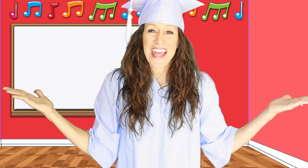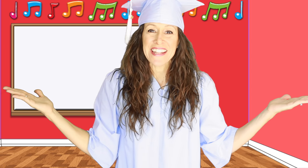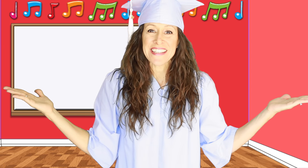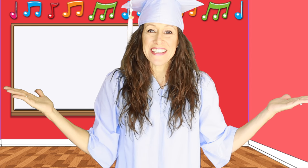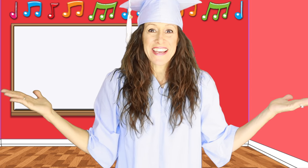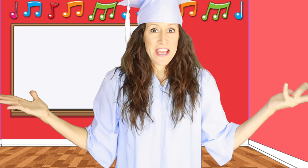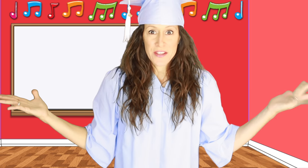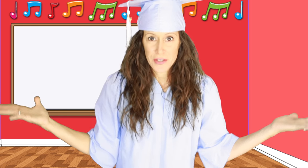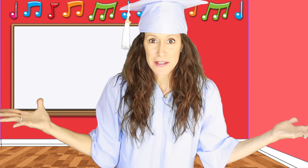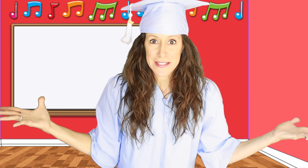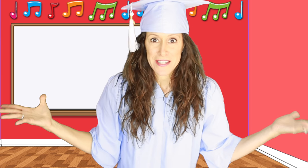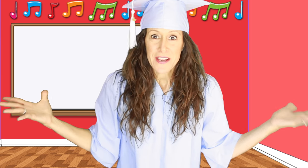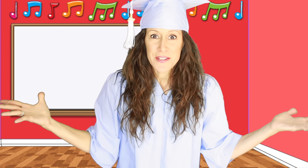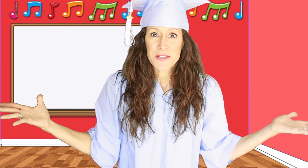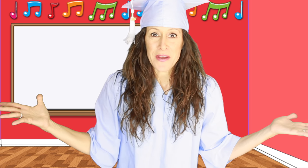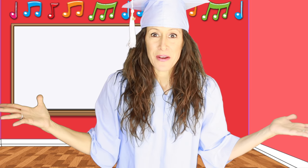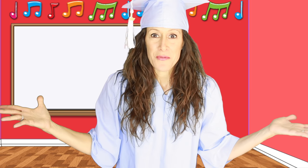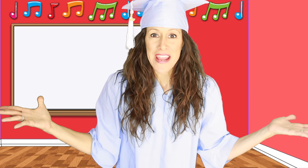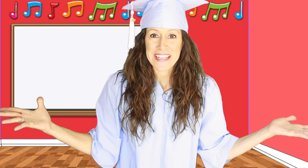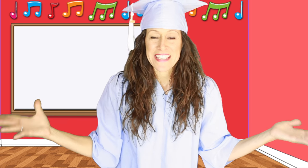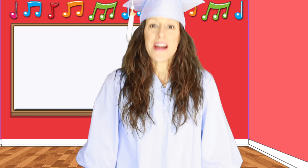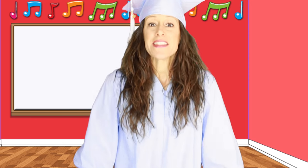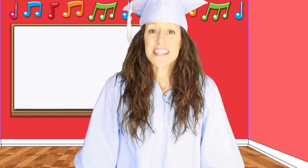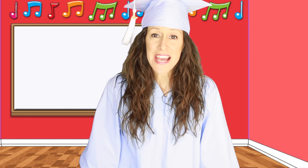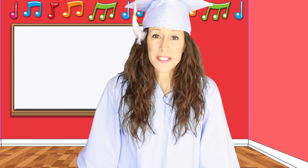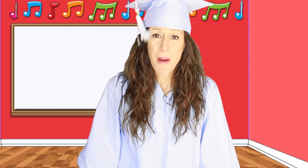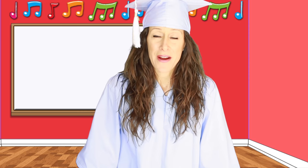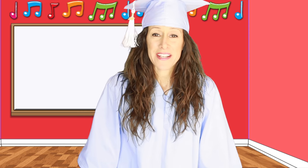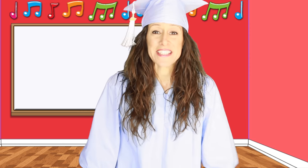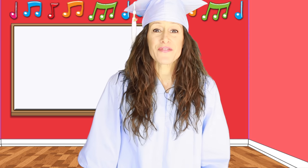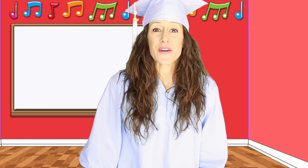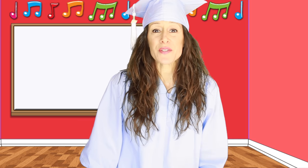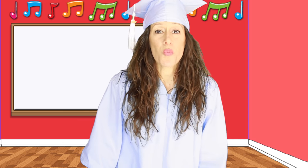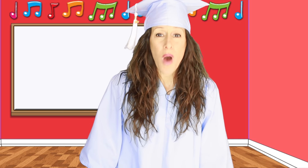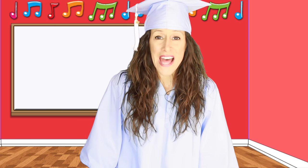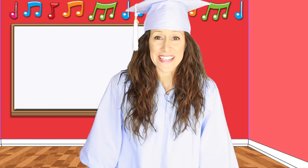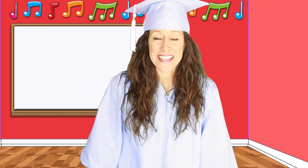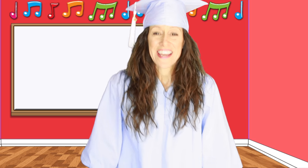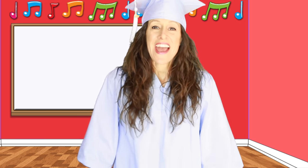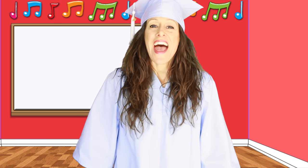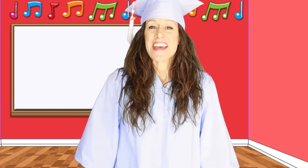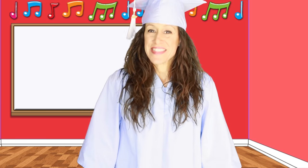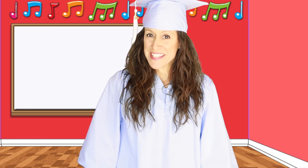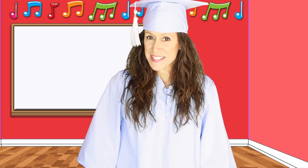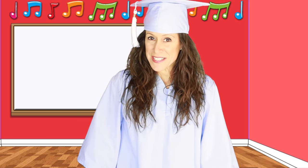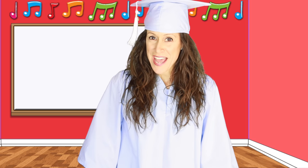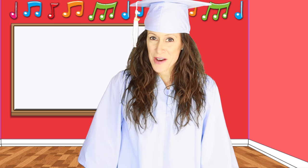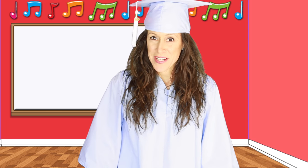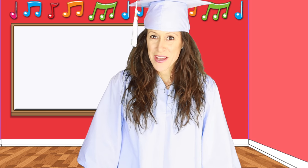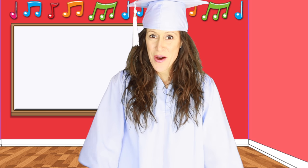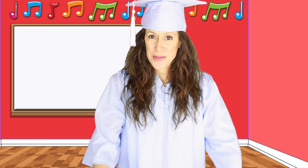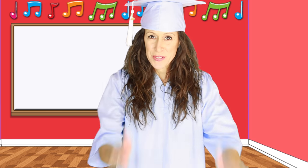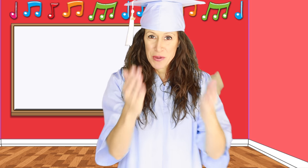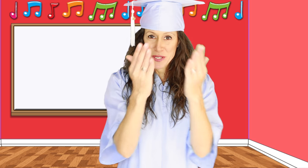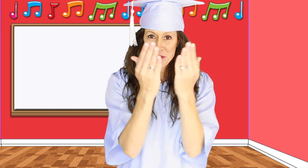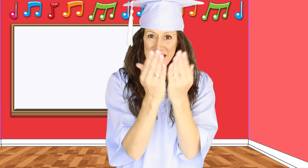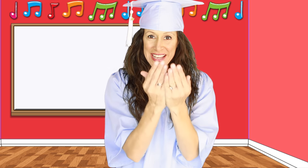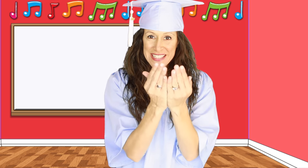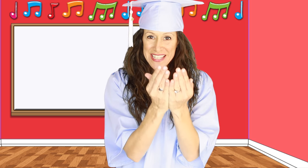everyone. Good, you're doing great. The next part is verse one. And this is how it goes. Put your hands